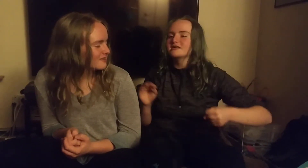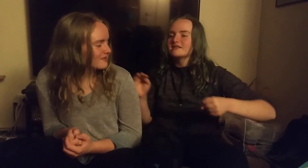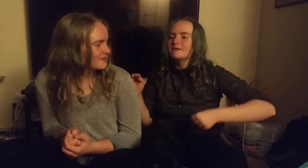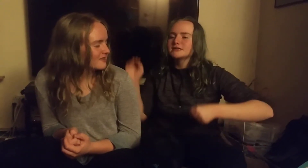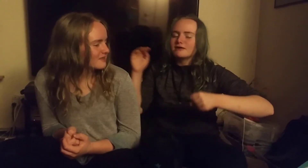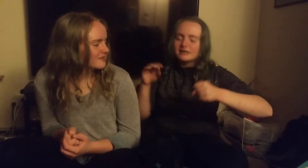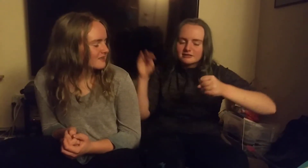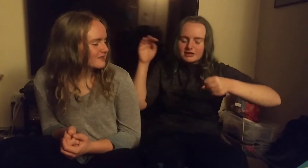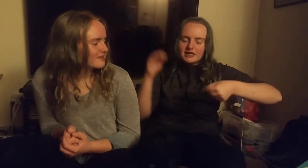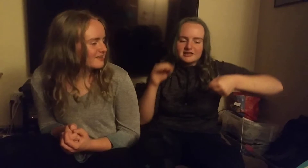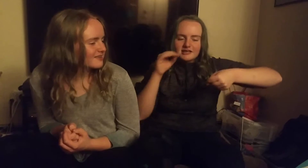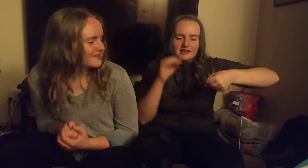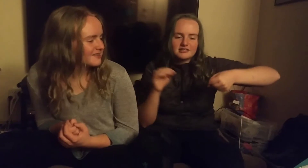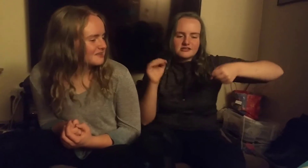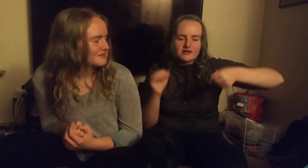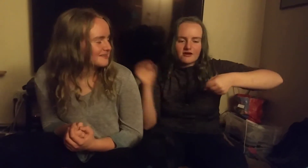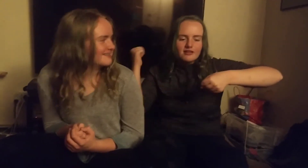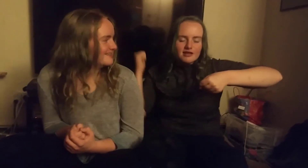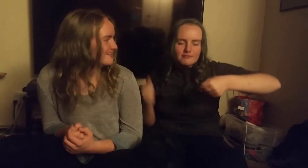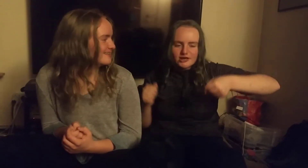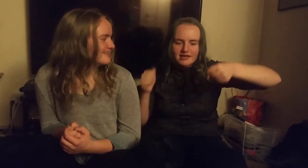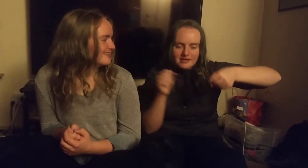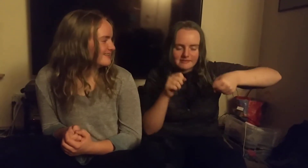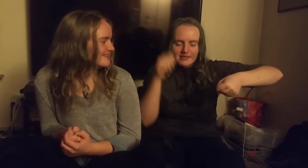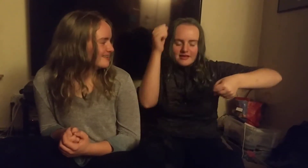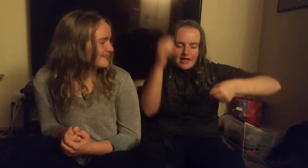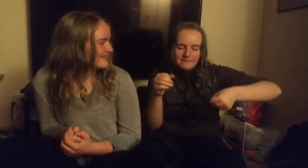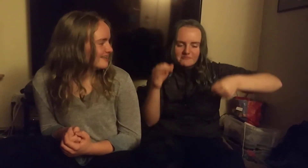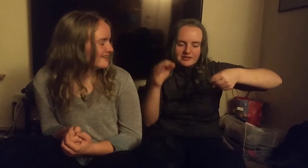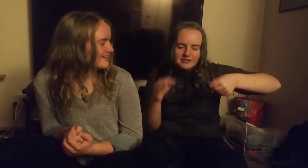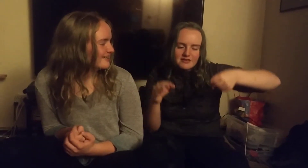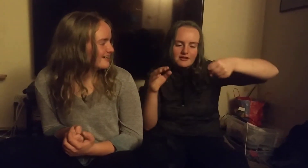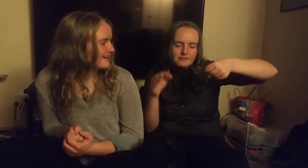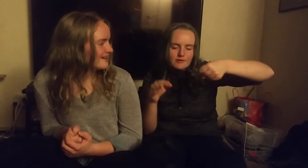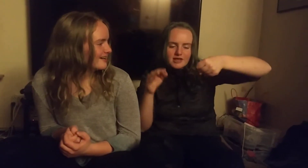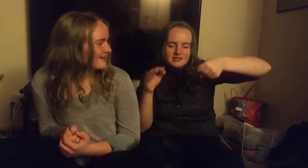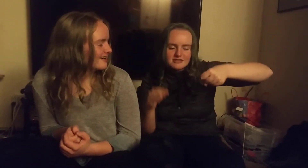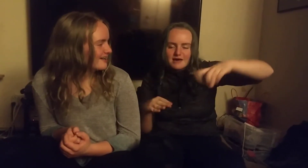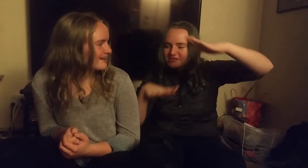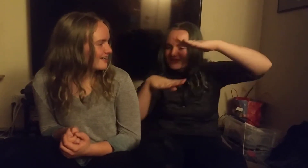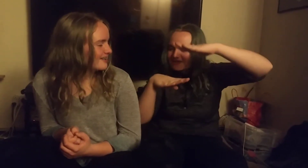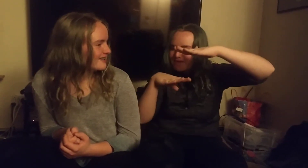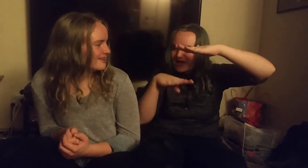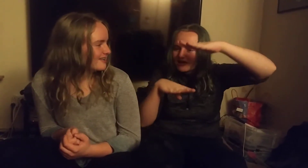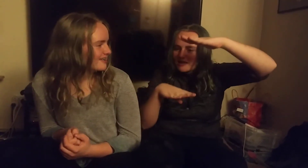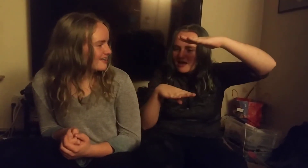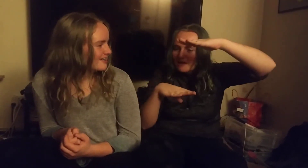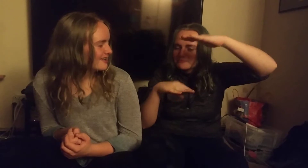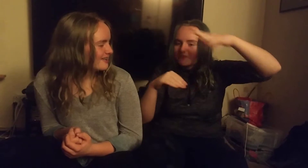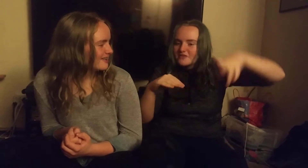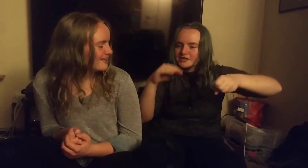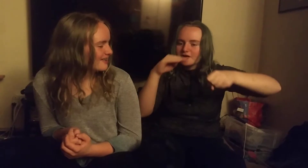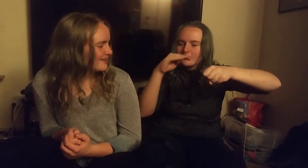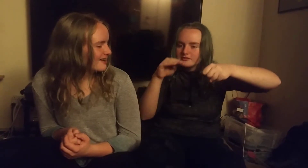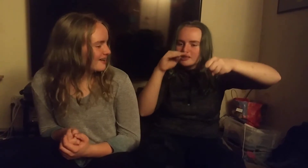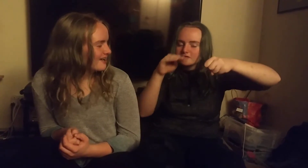how much water do we need? And she's like, hold on, I'm checking. I was like, and I'm filling it all the way to the top. It's this big. I'm filling it